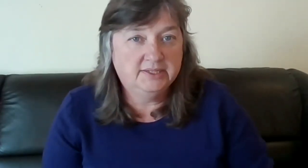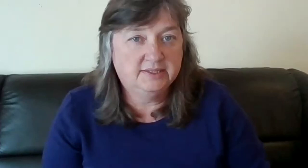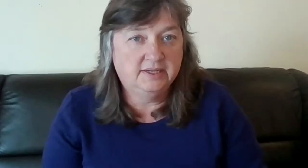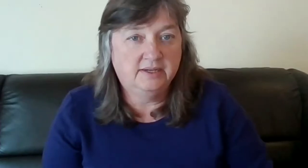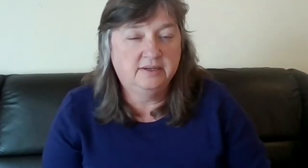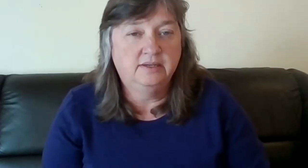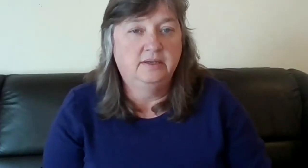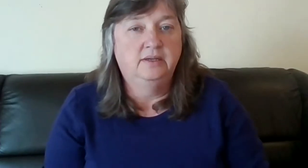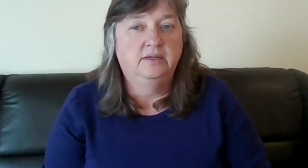Pasta,